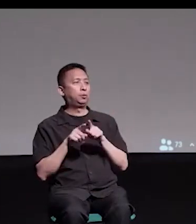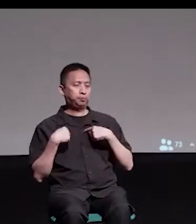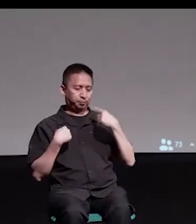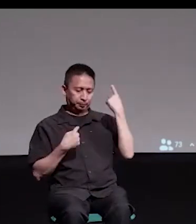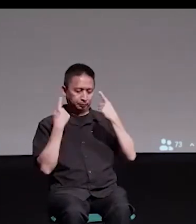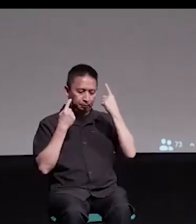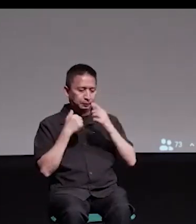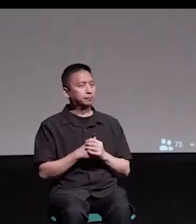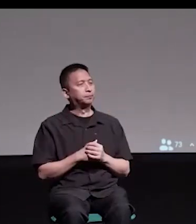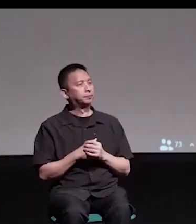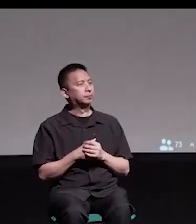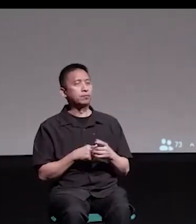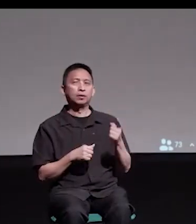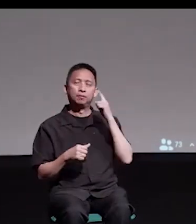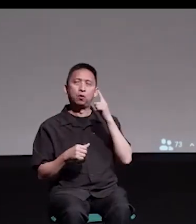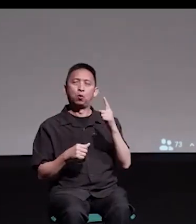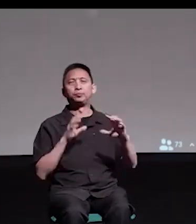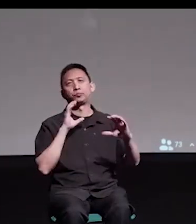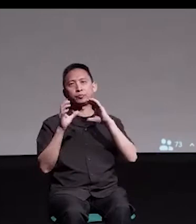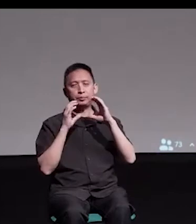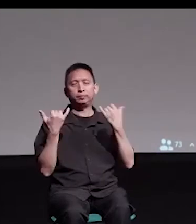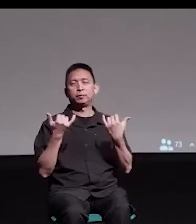like with conversations that are